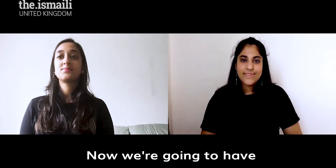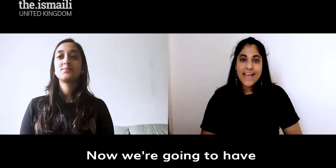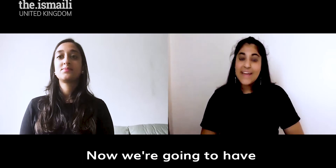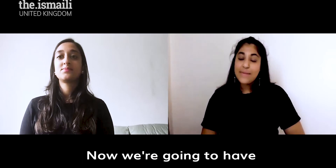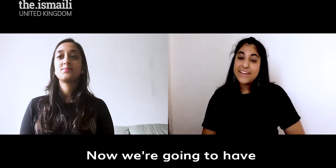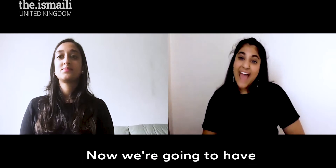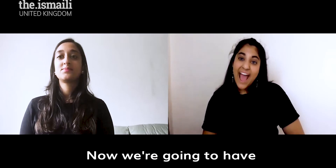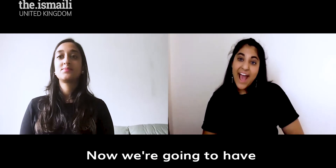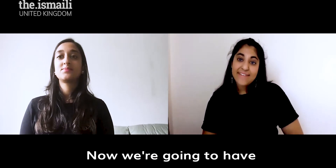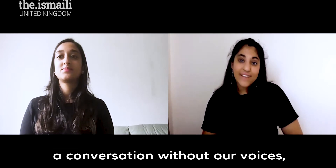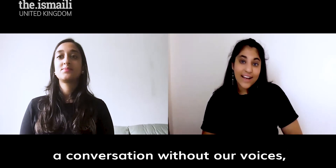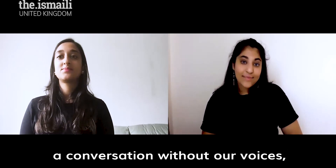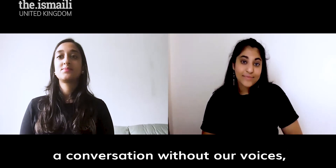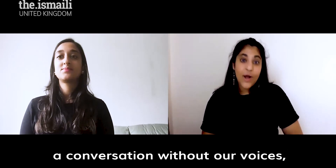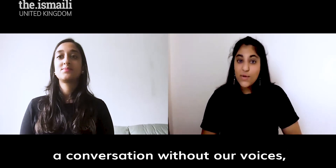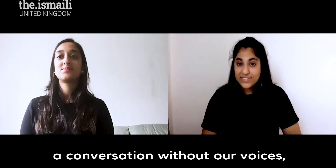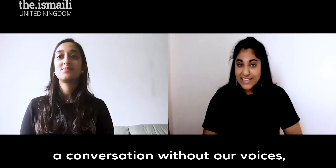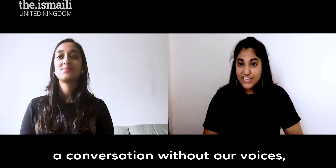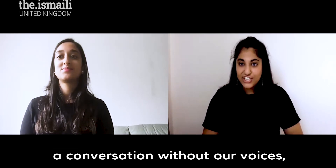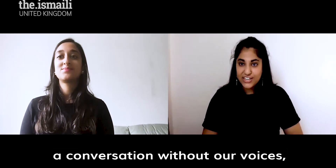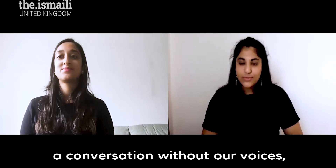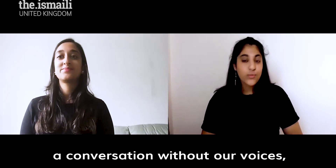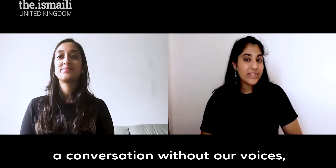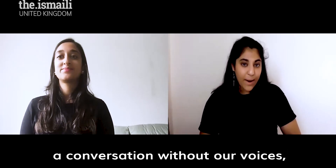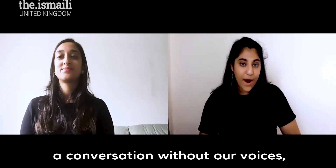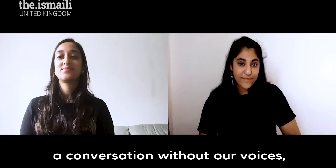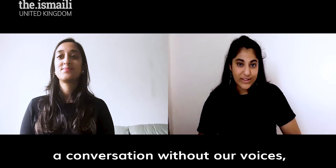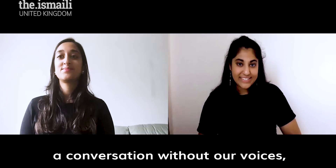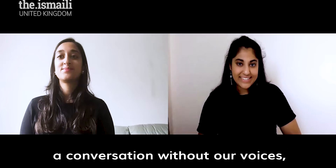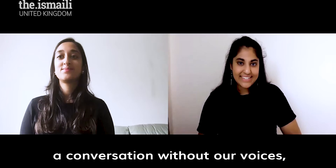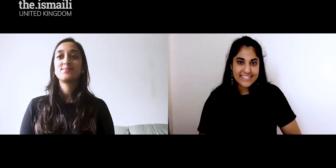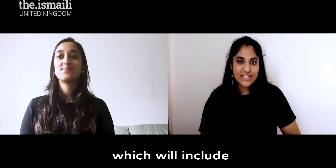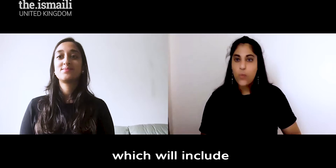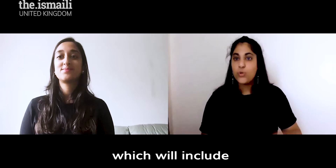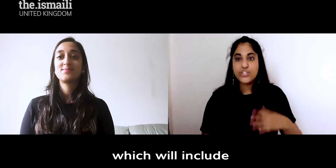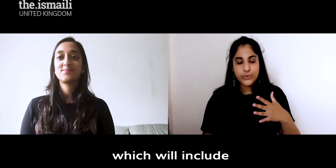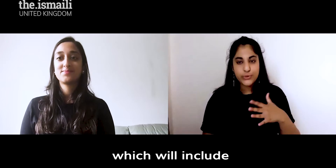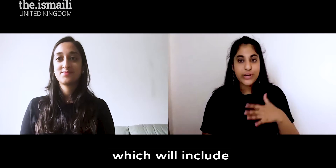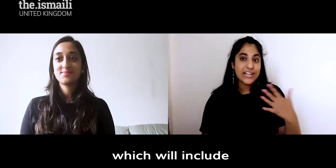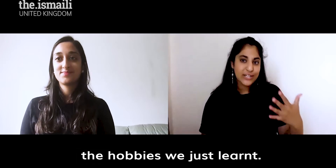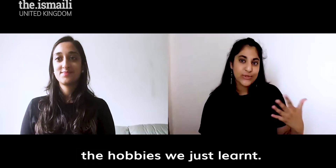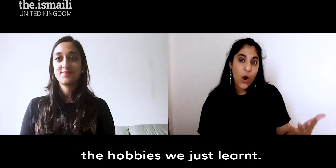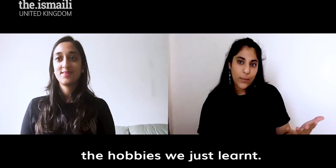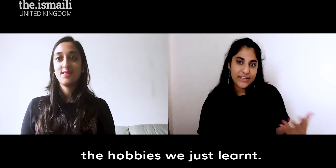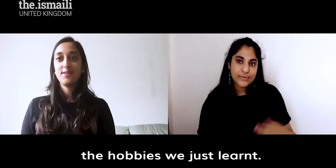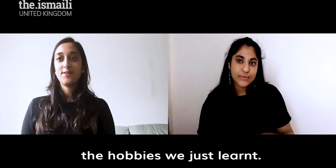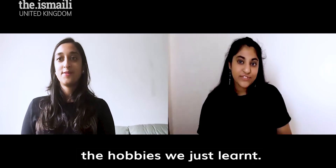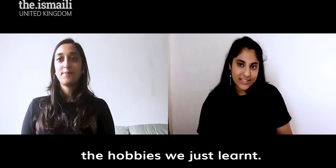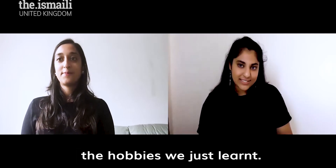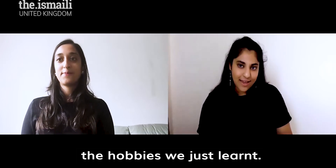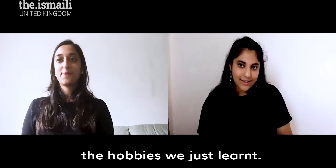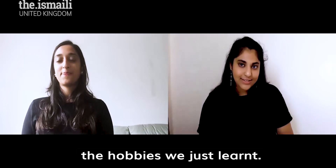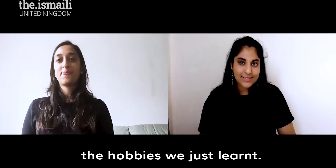Now we're going to have a conversation without our voices, which will include the hobbies we've just learned.